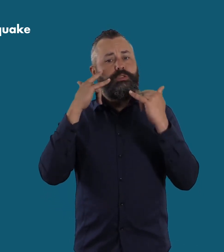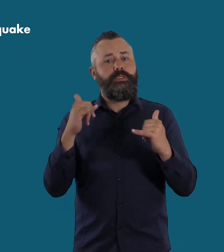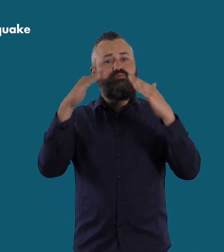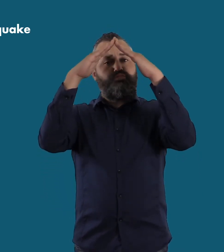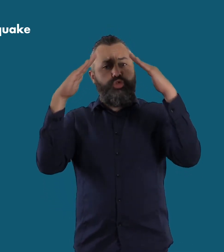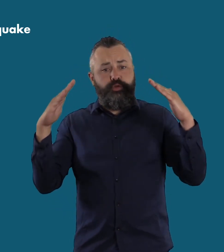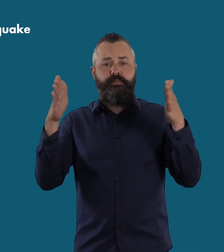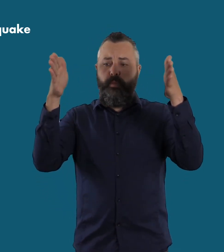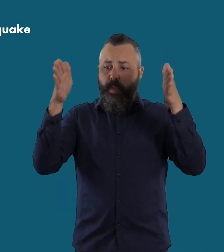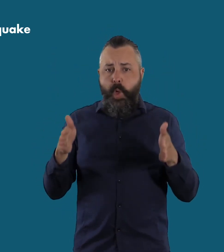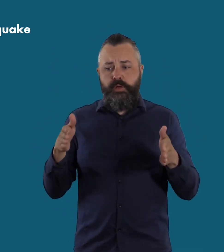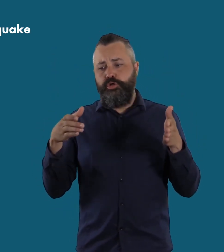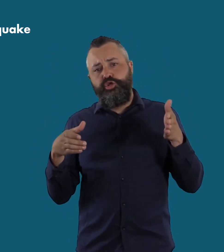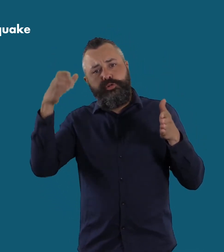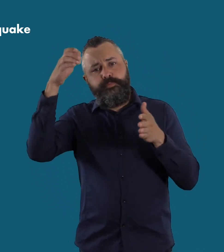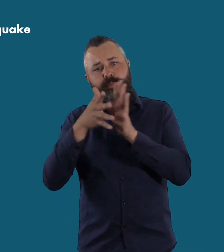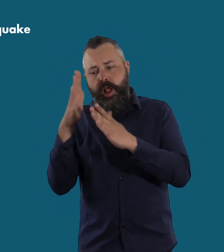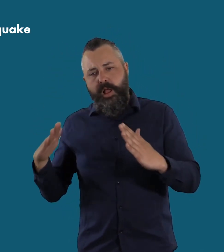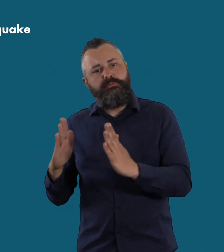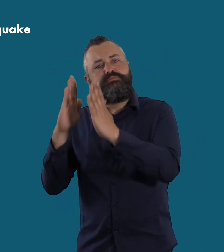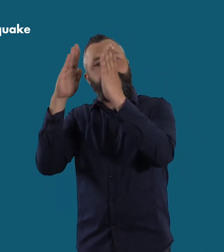Check for cracks and damage in the roof, walls and chimneys.